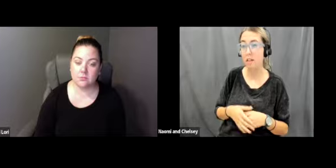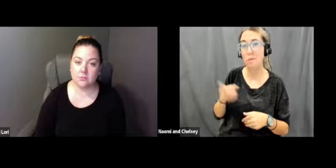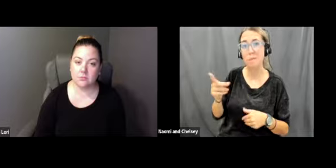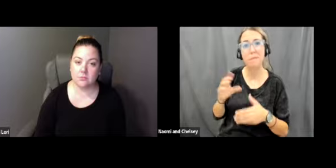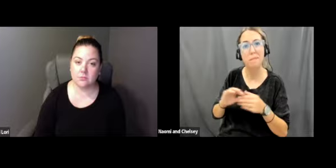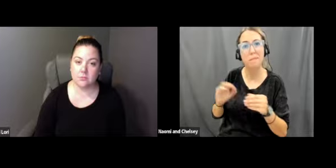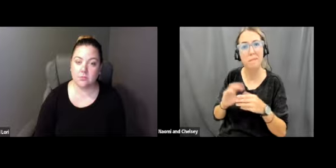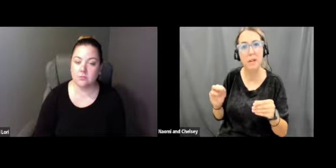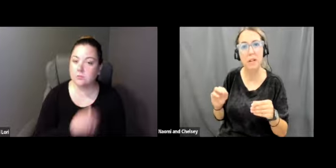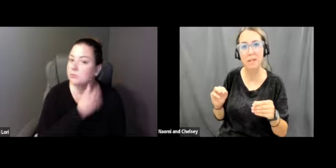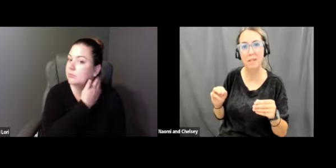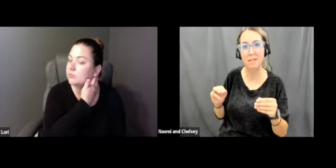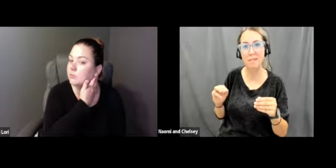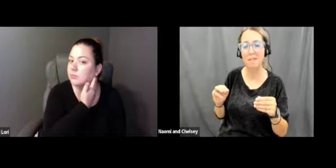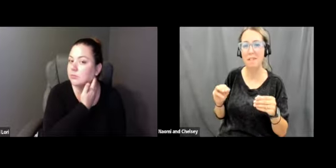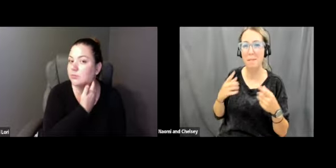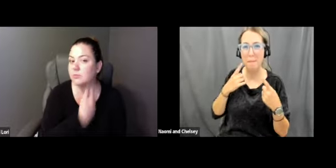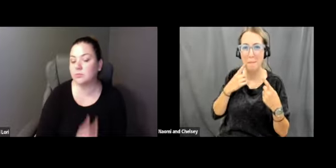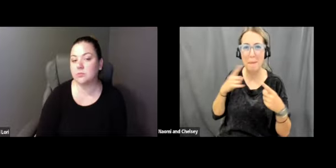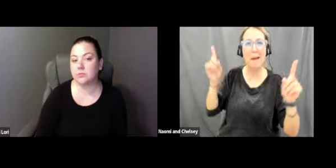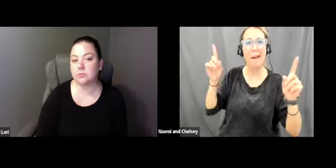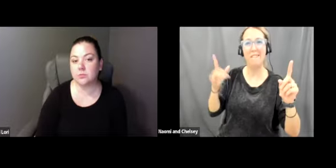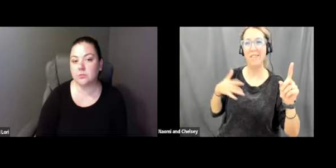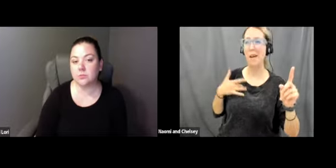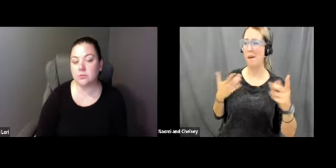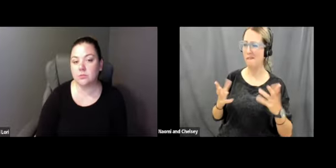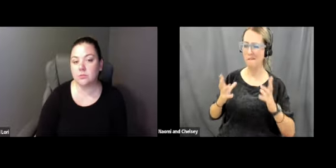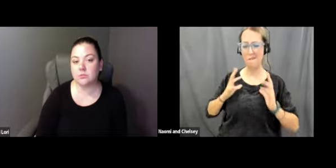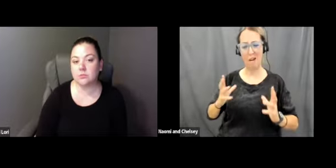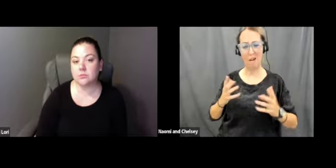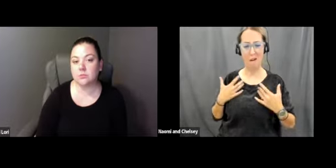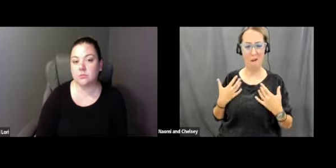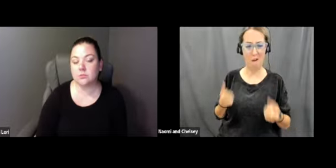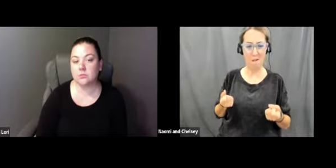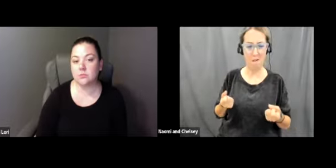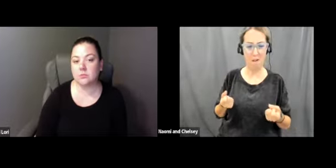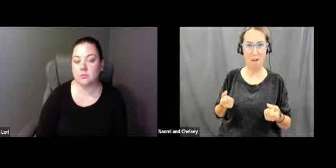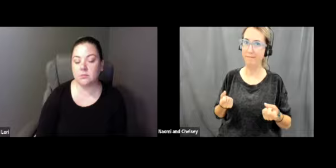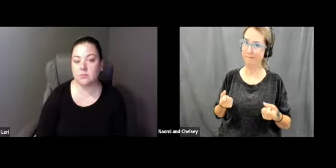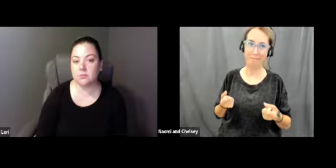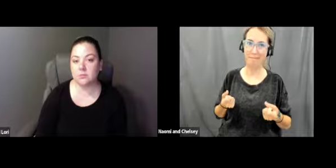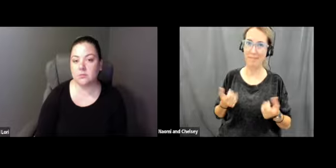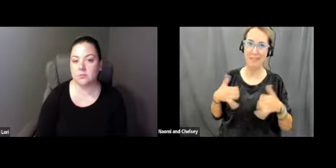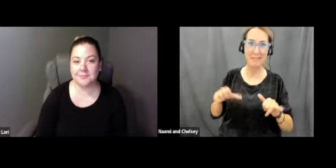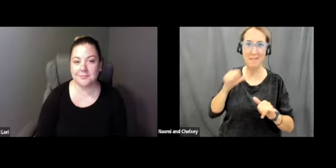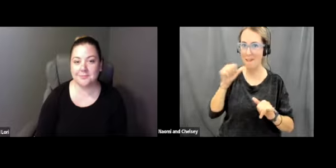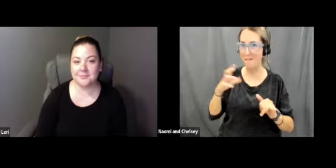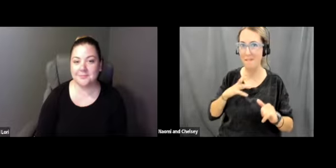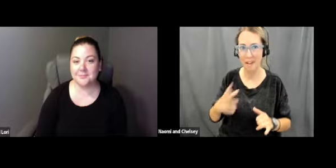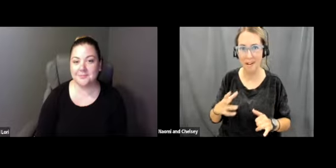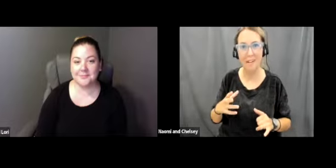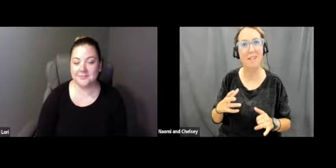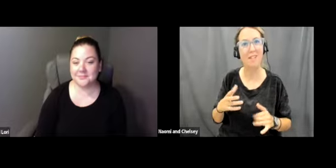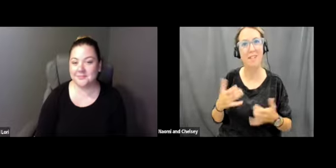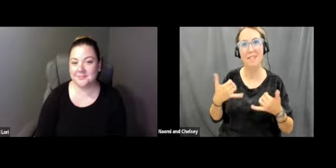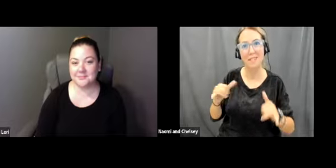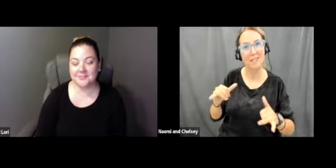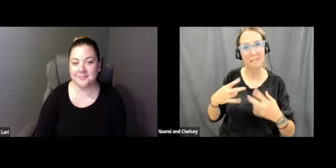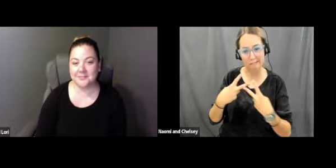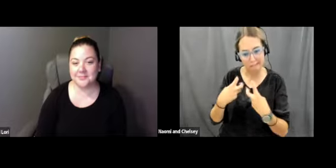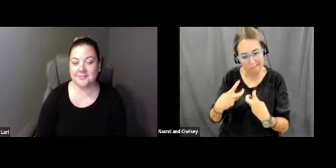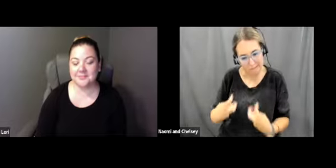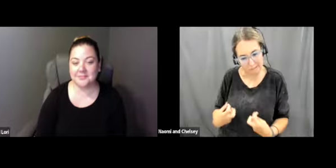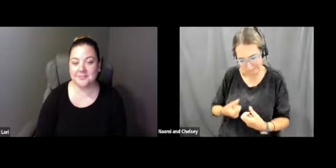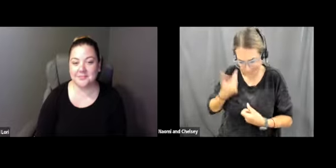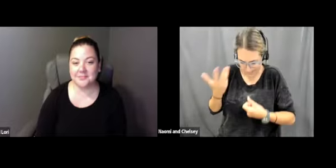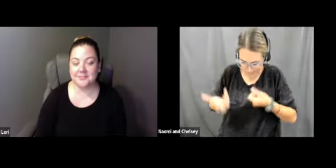to this point where you're like, I'm fine, and then having to find these other layers to peel back, and like how much of a process this is. I think